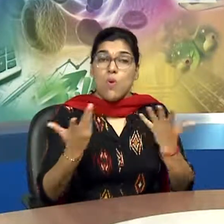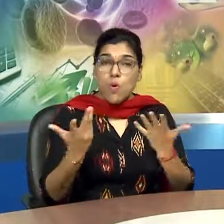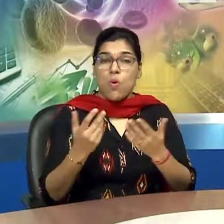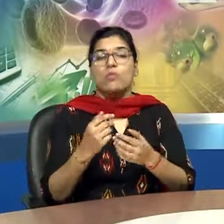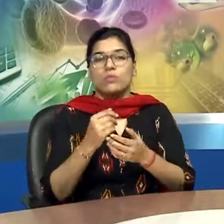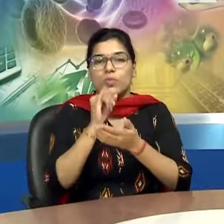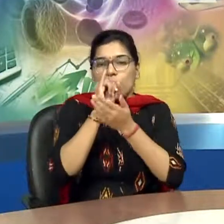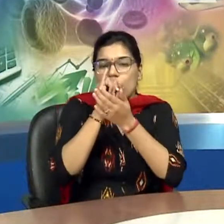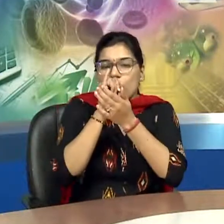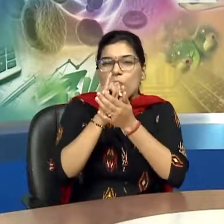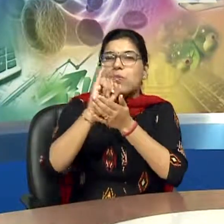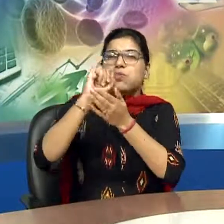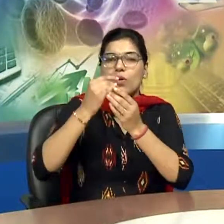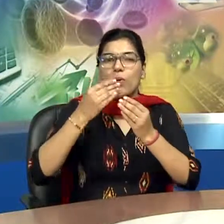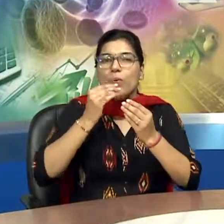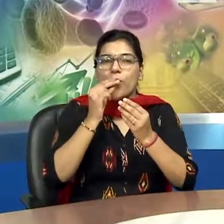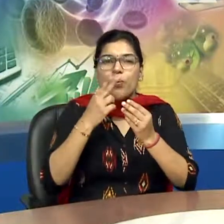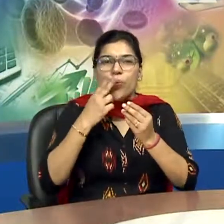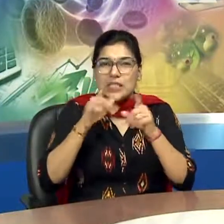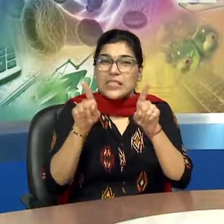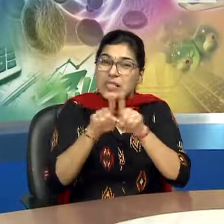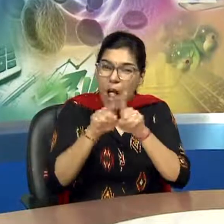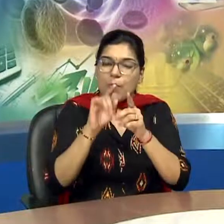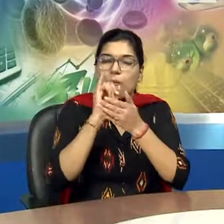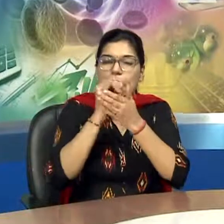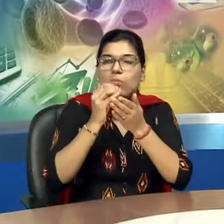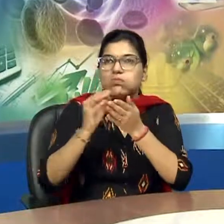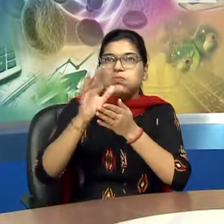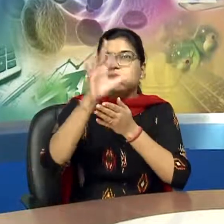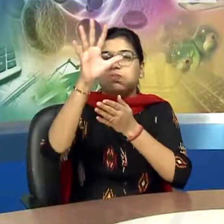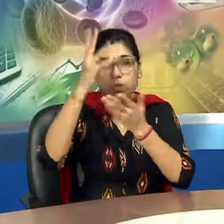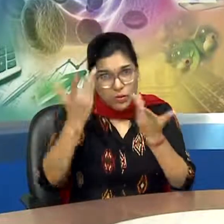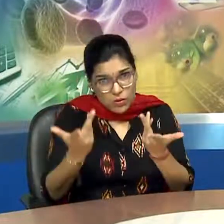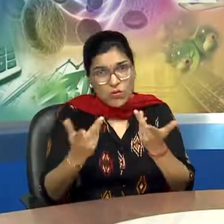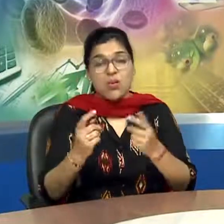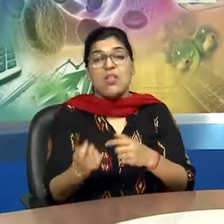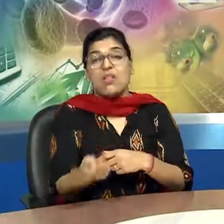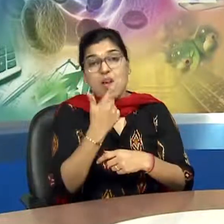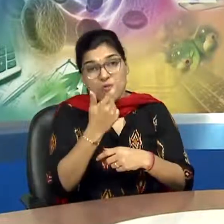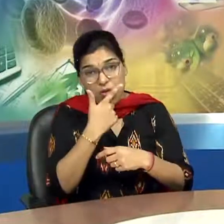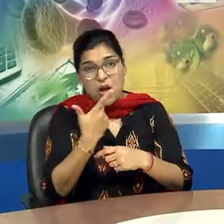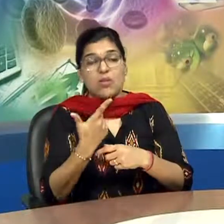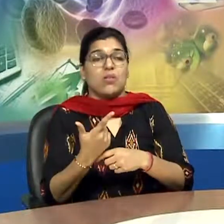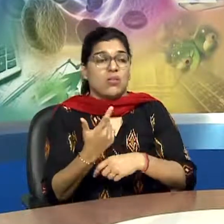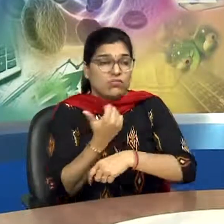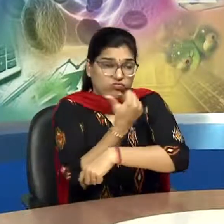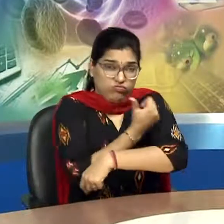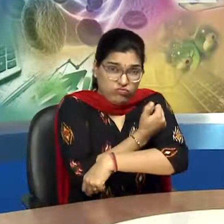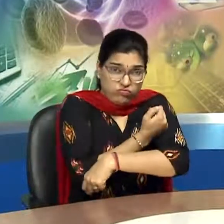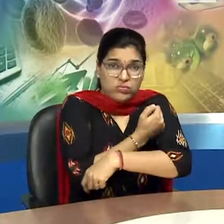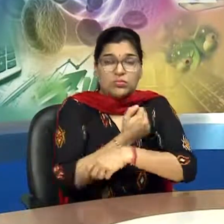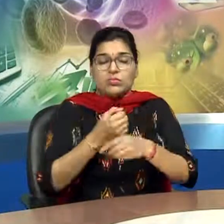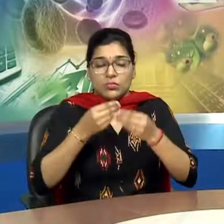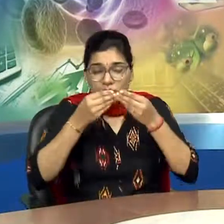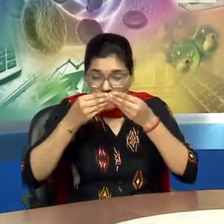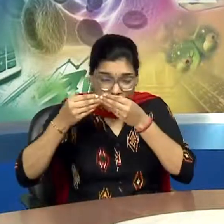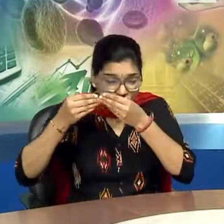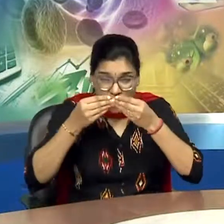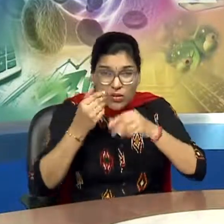addicted persons. You must have seen various ways of these drug